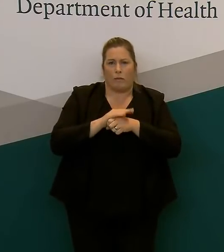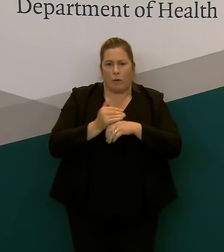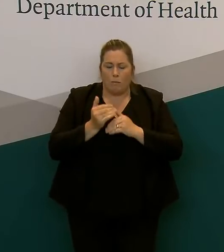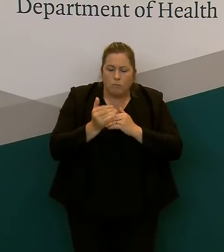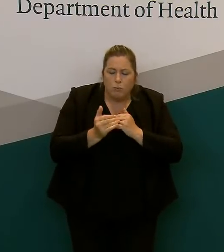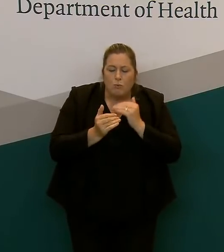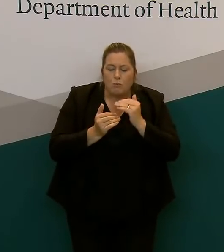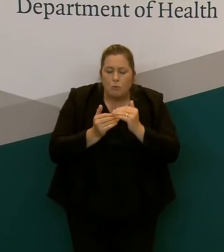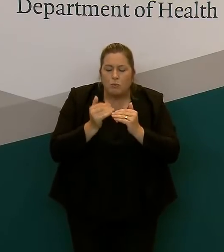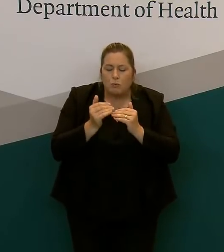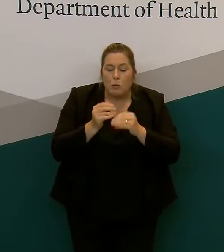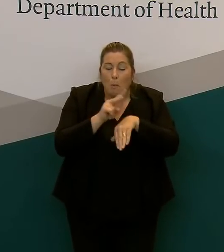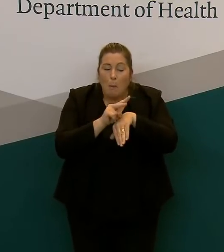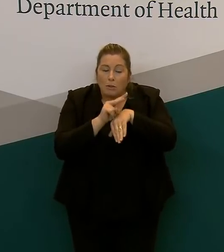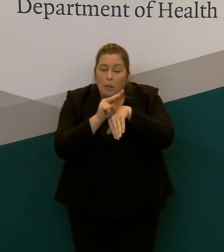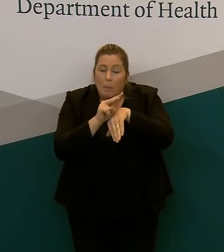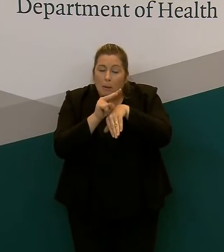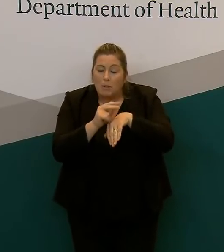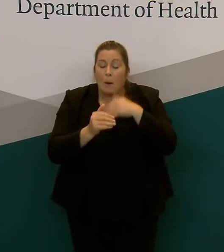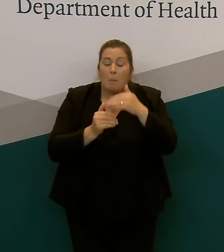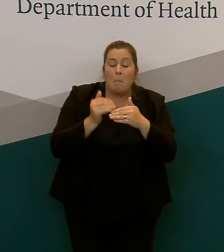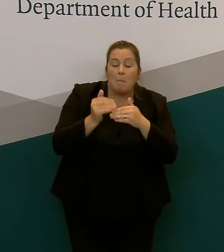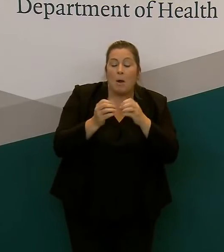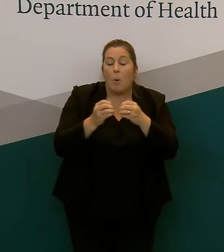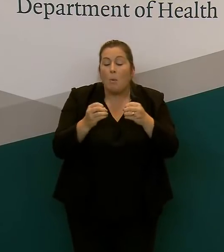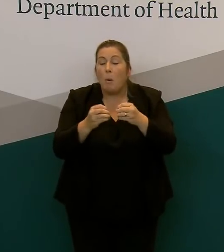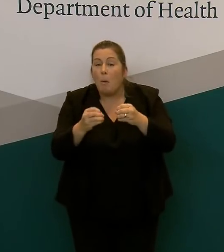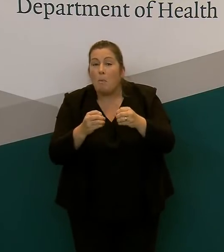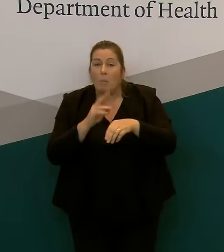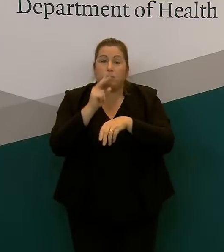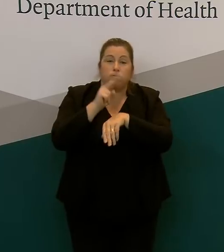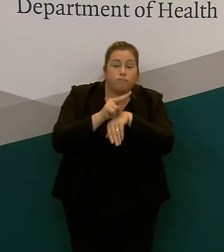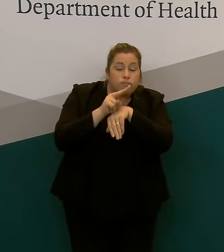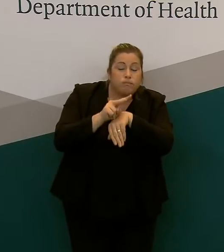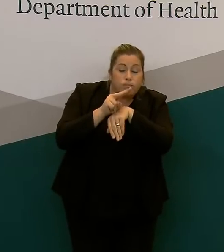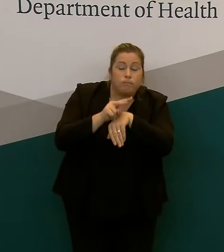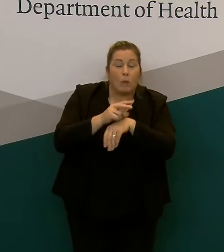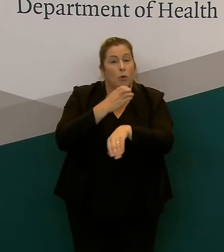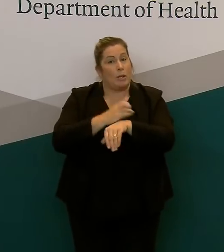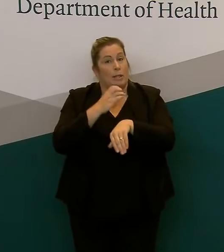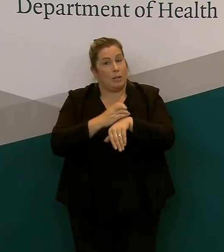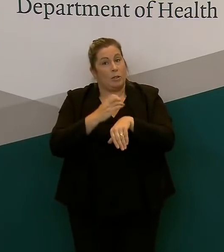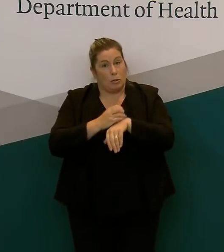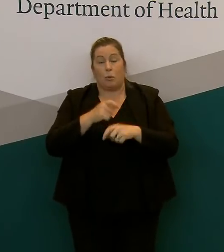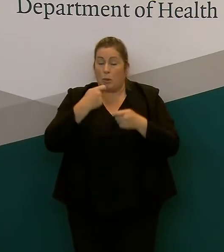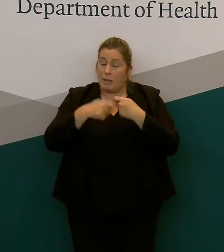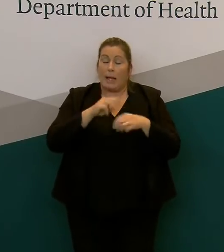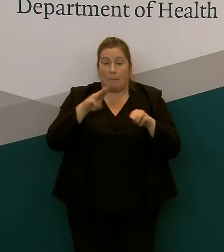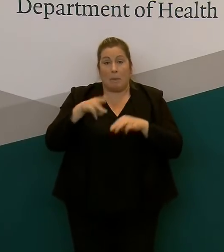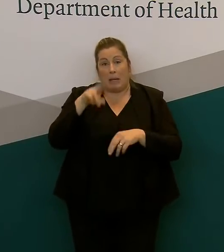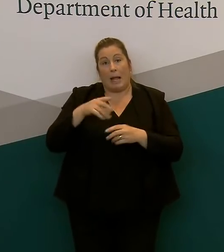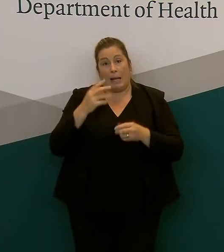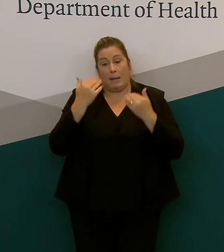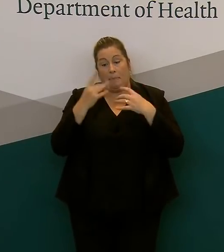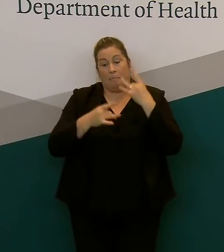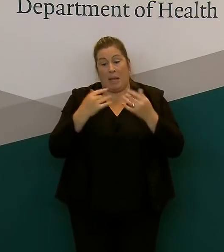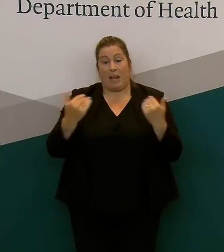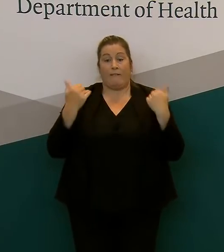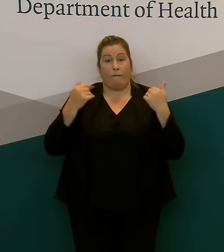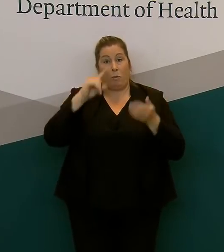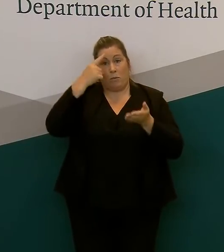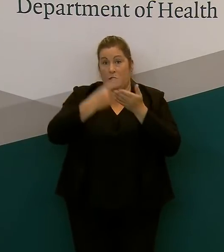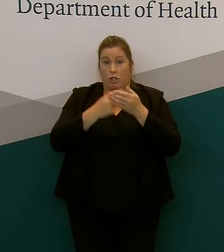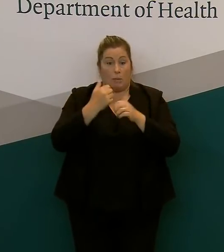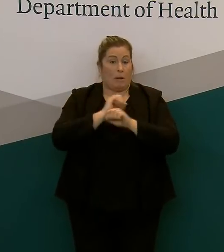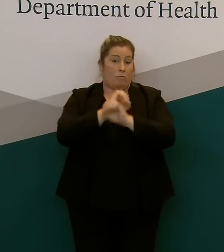science, and one that ultimately will give information to people so that they can take informed decisions about their own risks, that